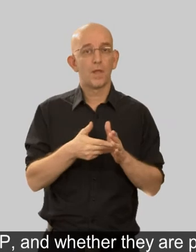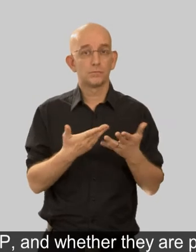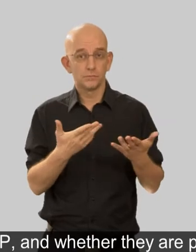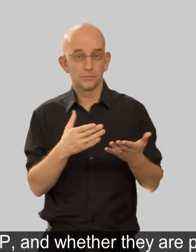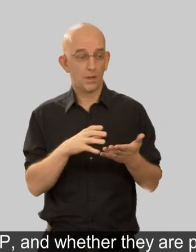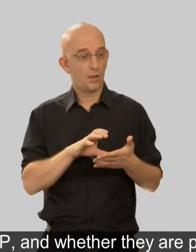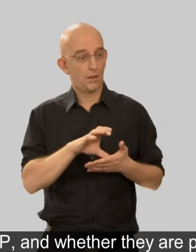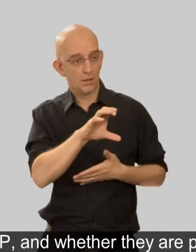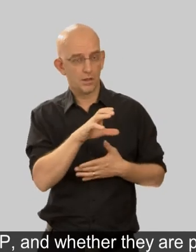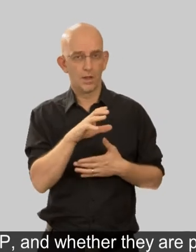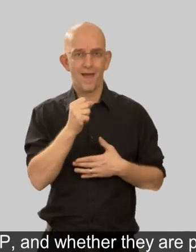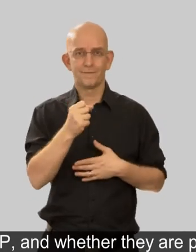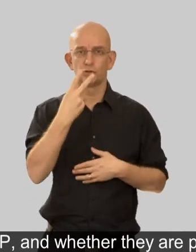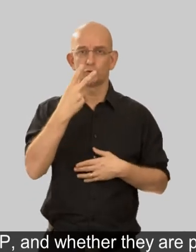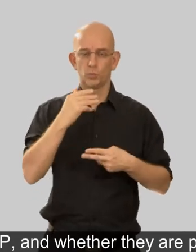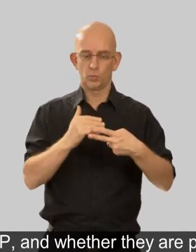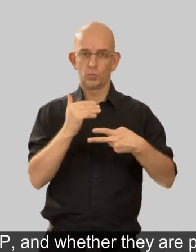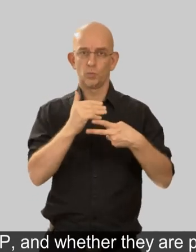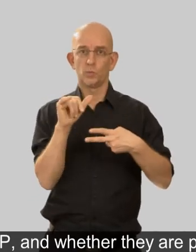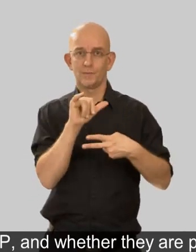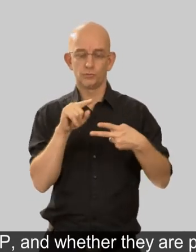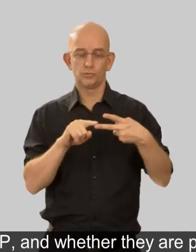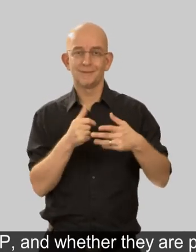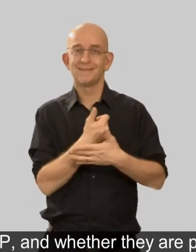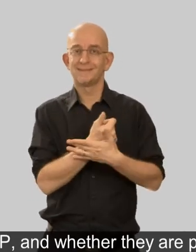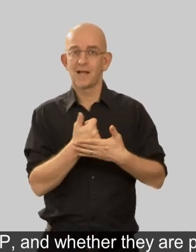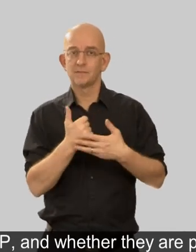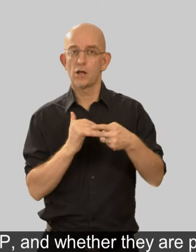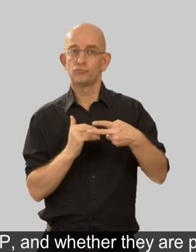and whether they are paid at the standard or enhanced rate.